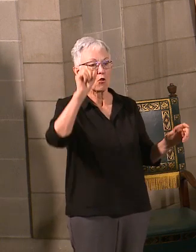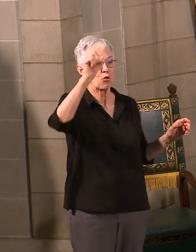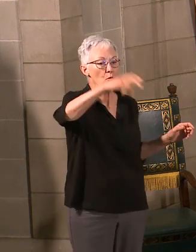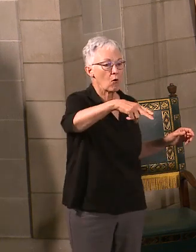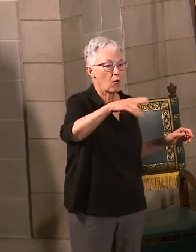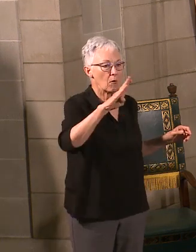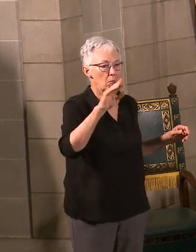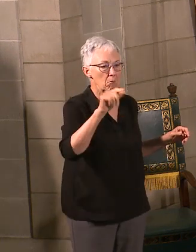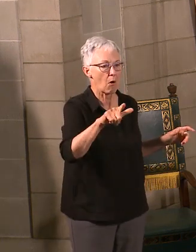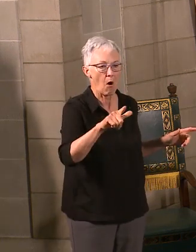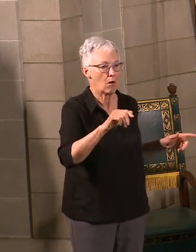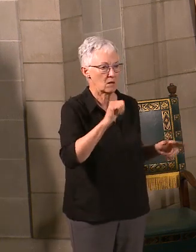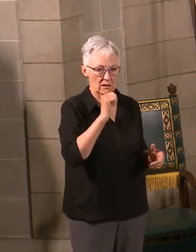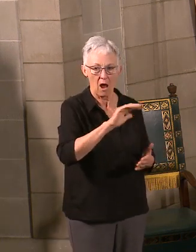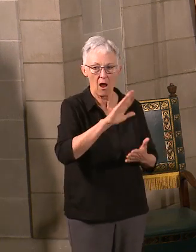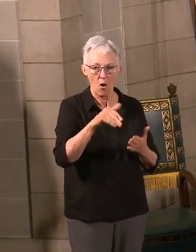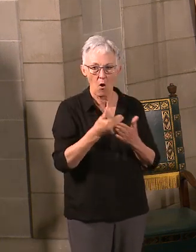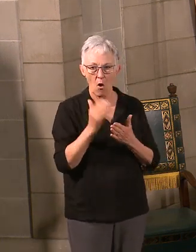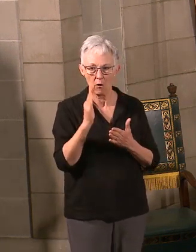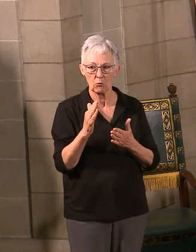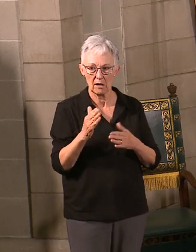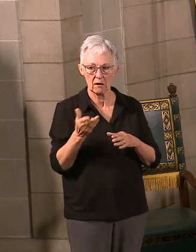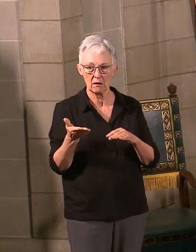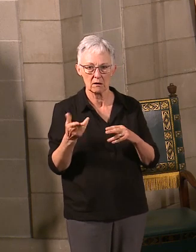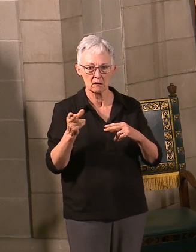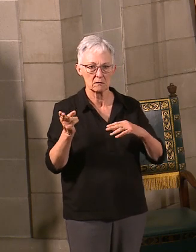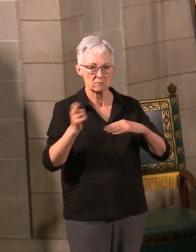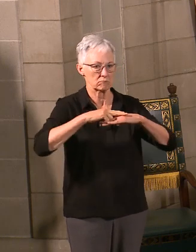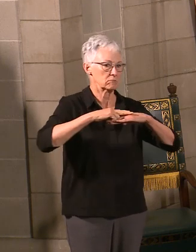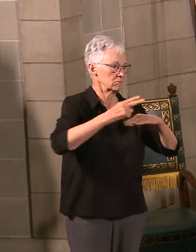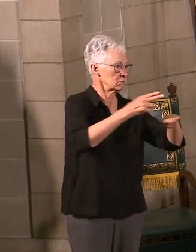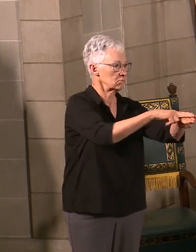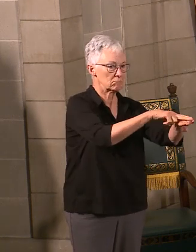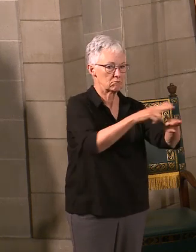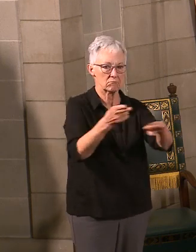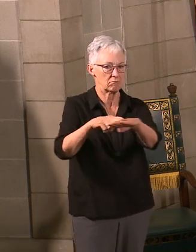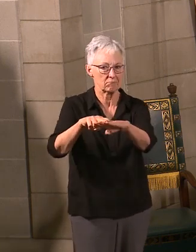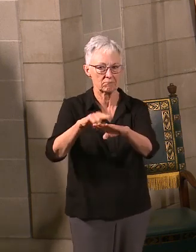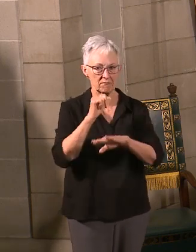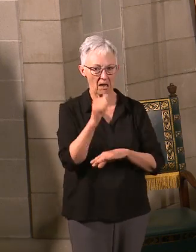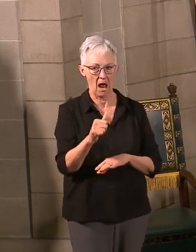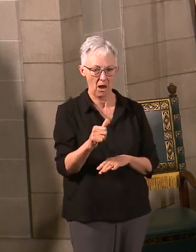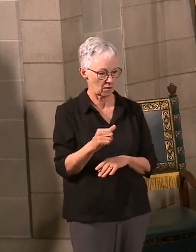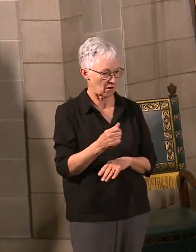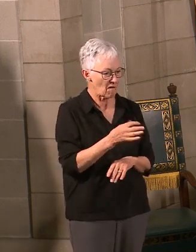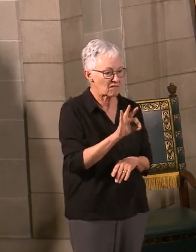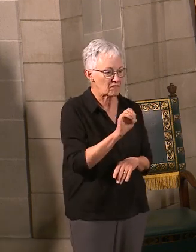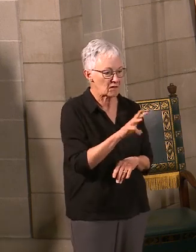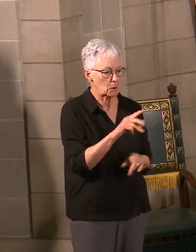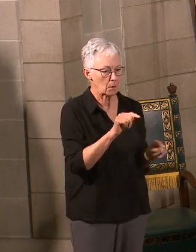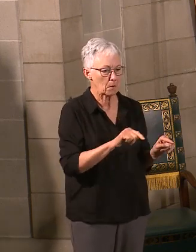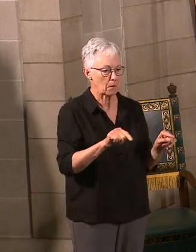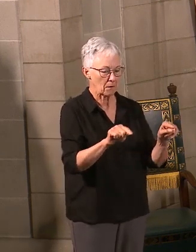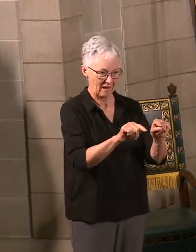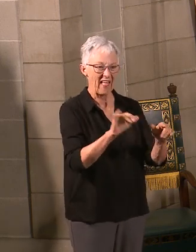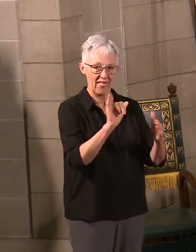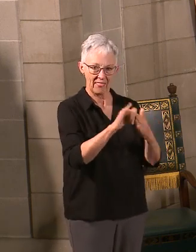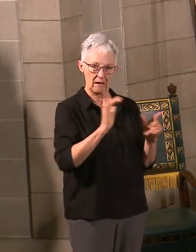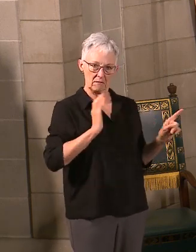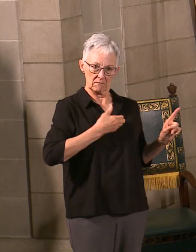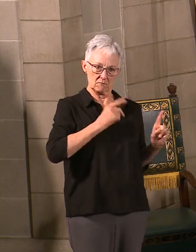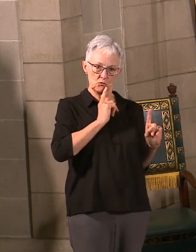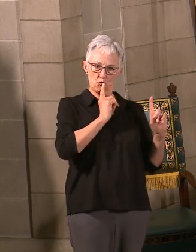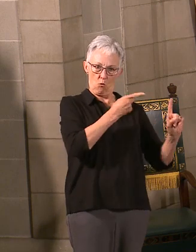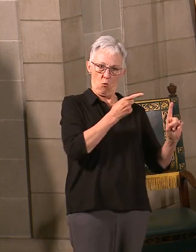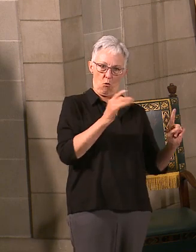and non-pharmaceutical interventions are, is to prevent that rather than 100 going off, so that 10% of